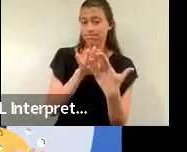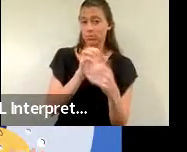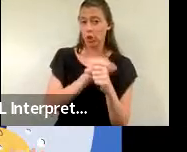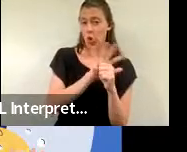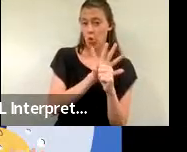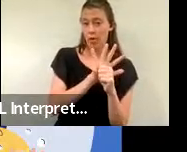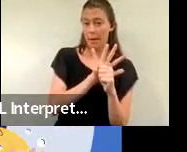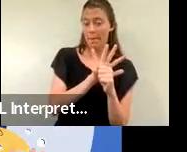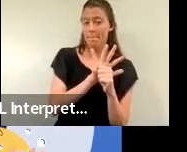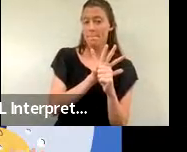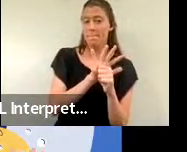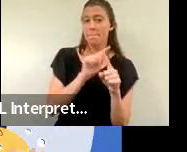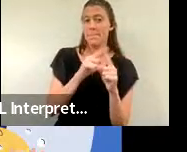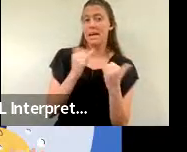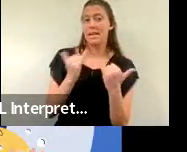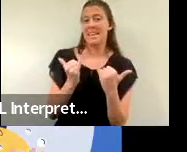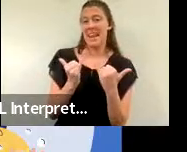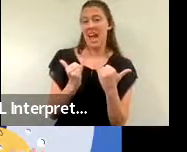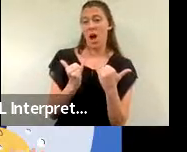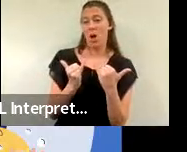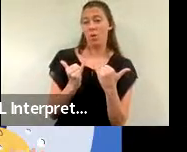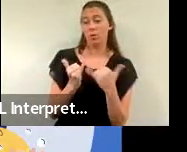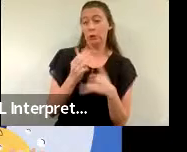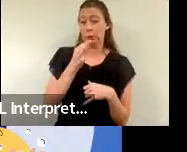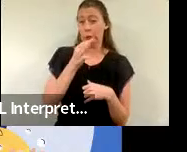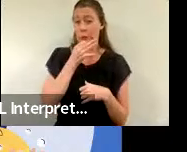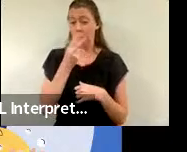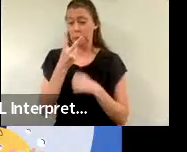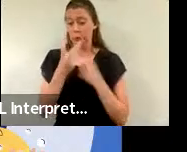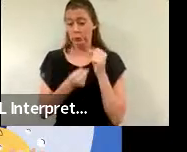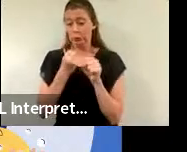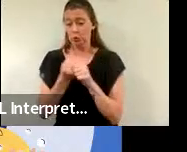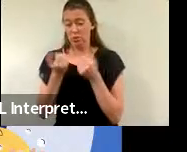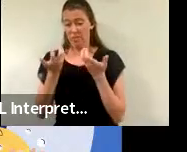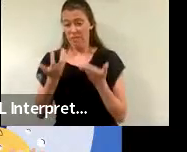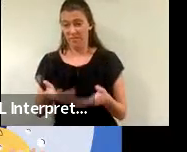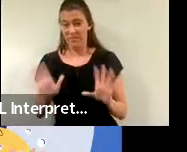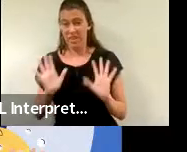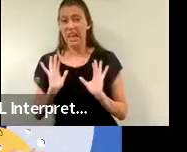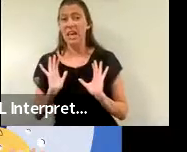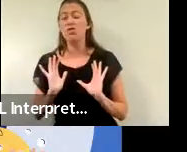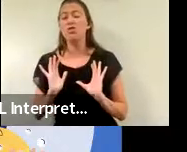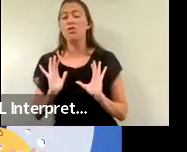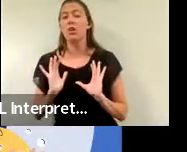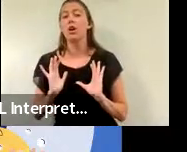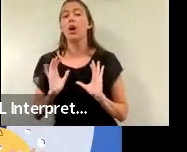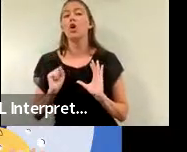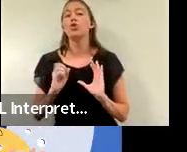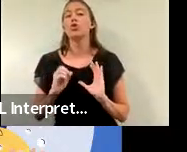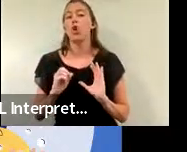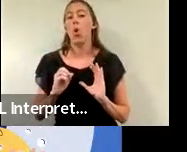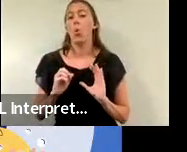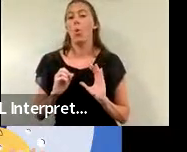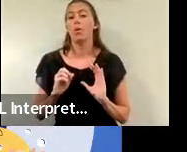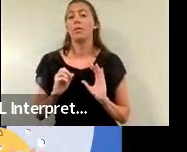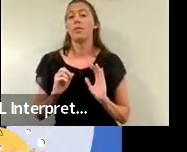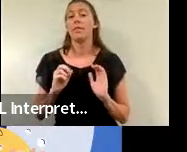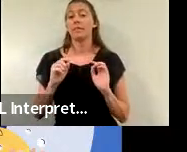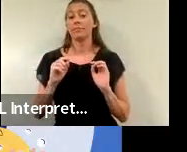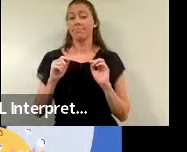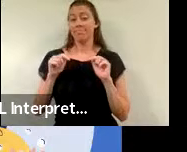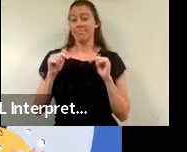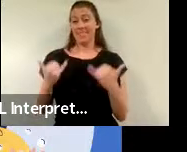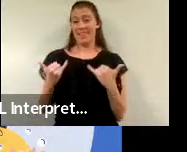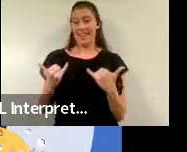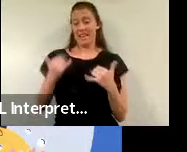at the end of that 2-year period. And we've decided to do a 1-year strategic plan just because COVID keeps